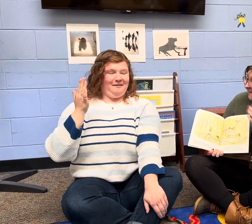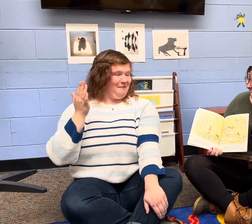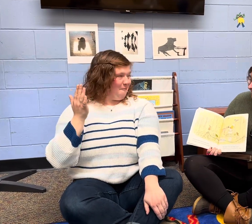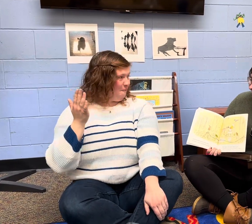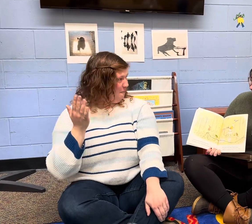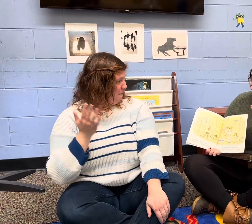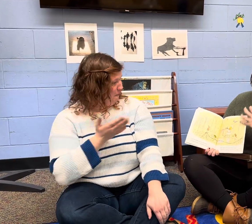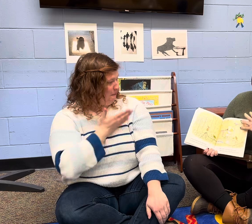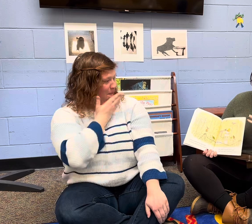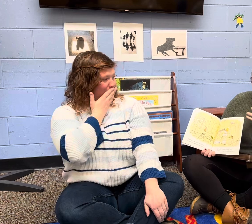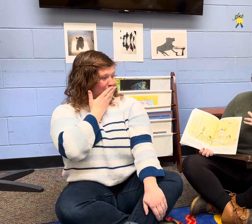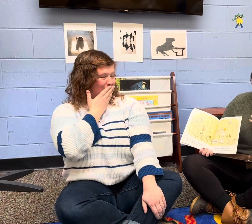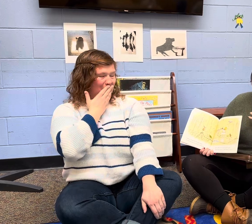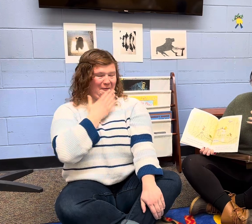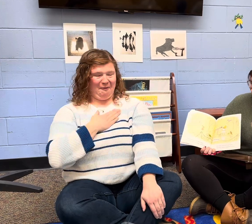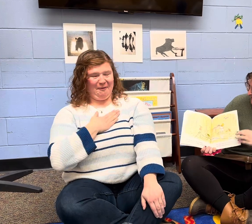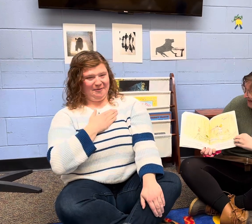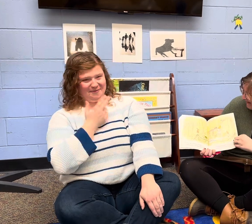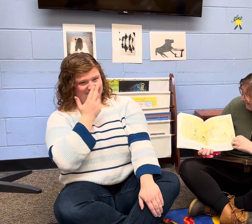Oh.